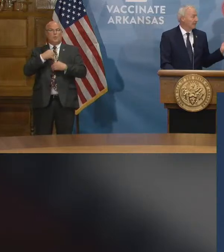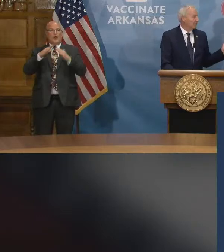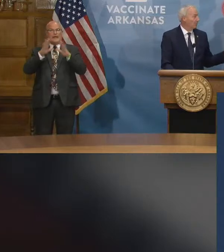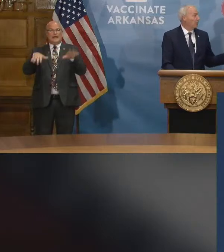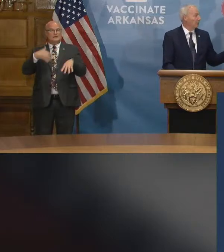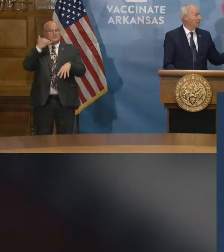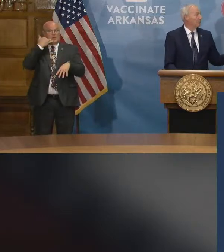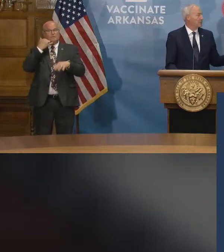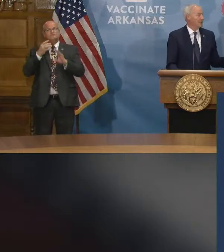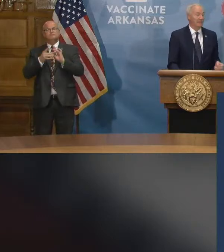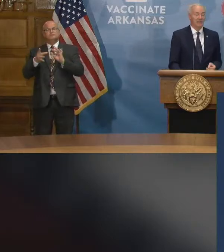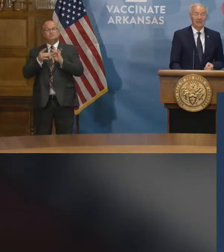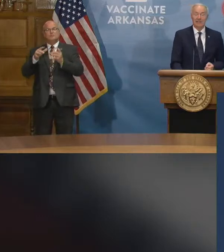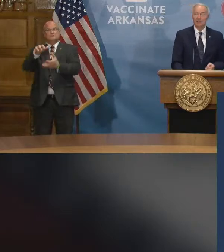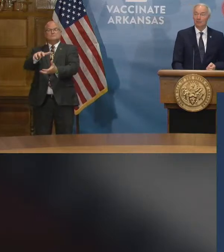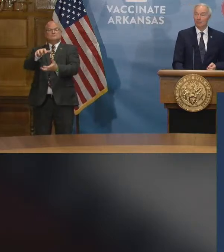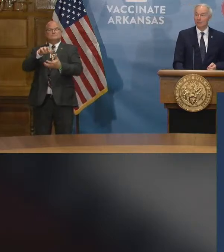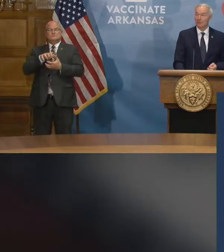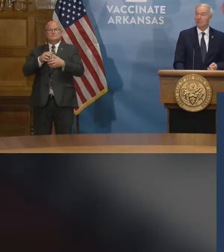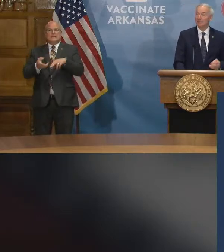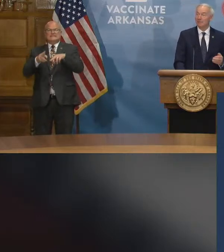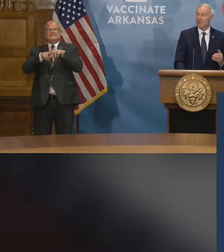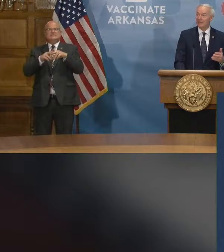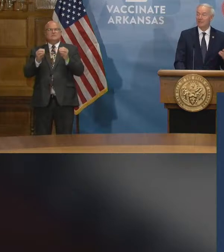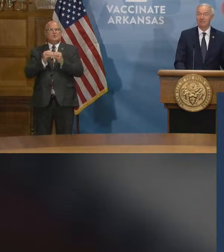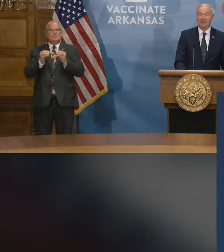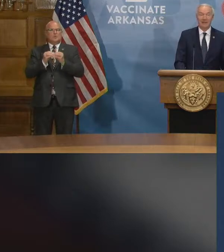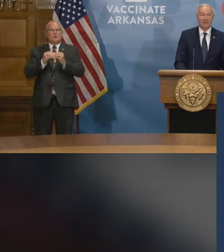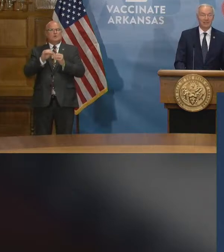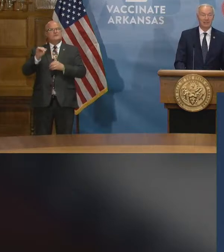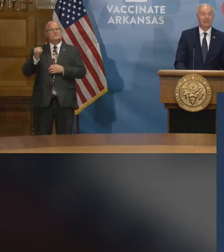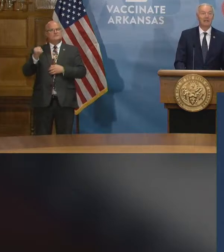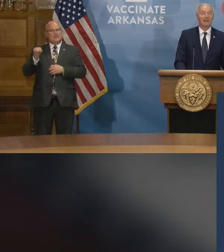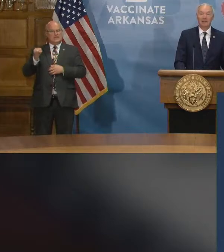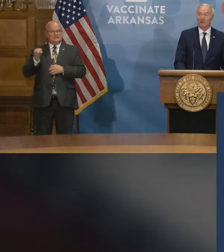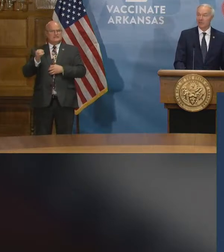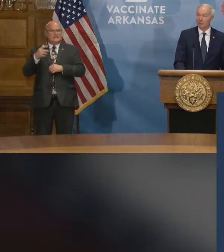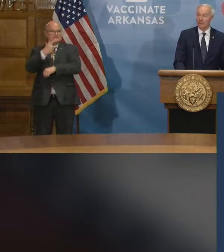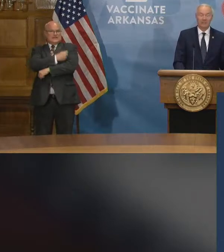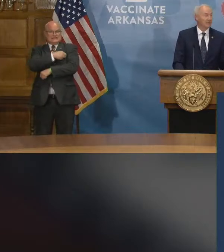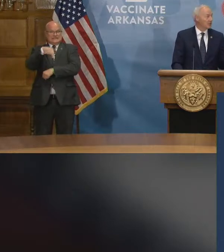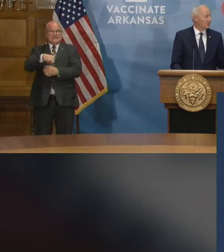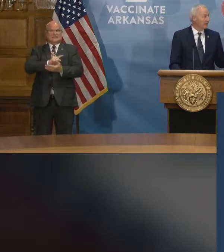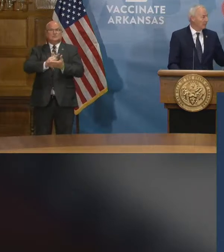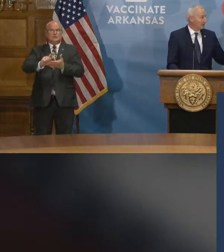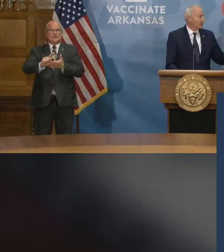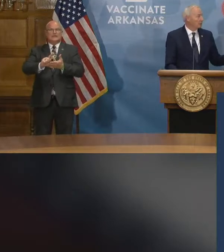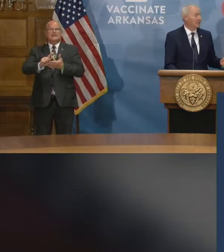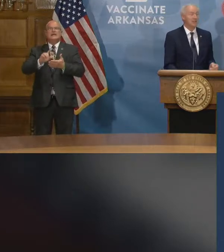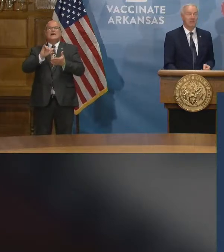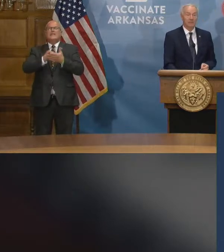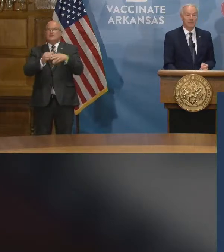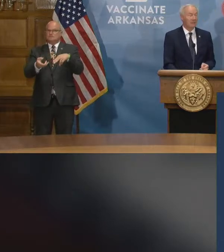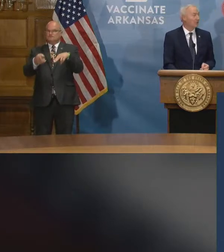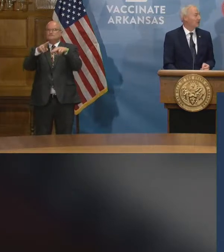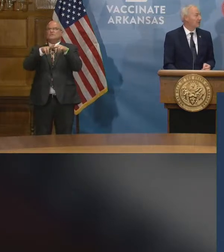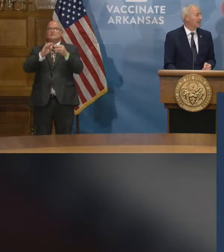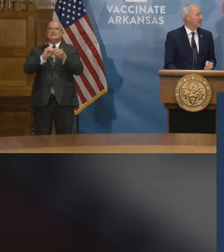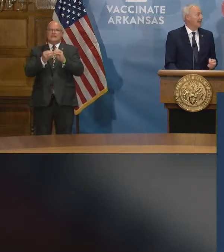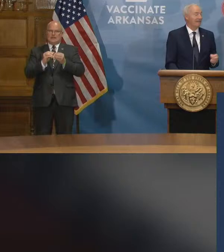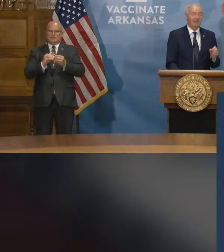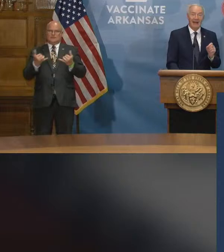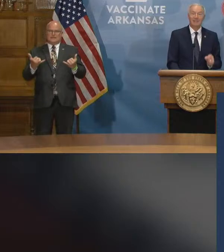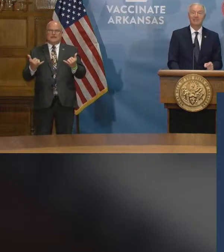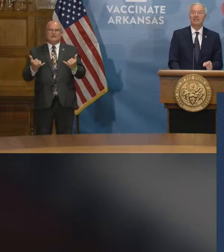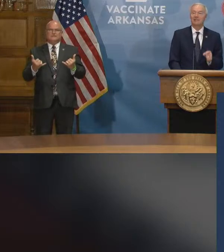today, that we will be receiving an additional shipment of Janssen vaccine this week, and so that will increase those